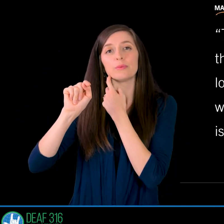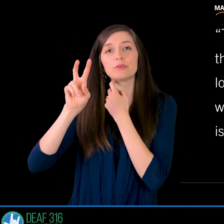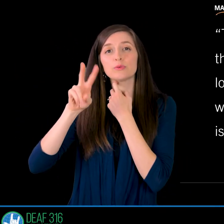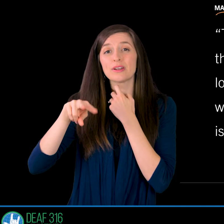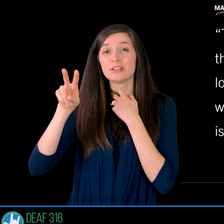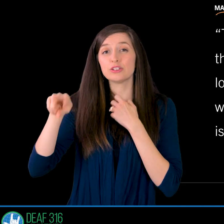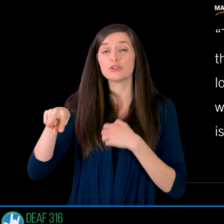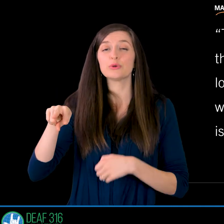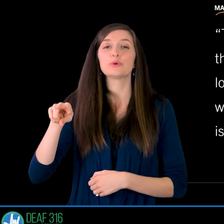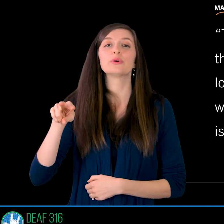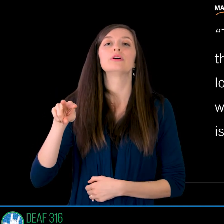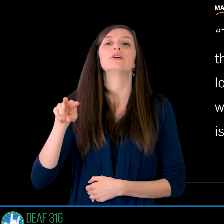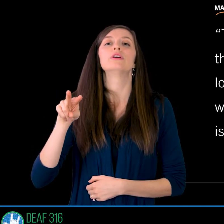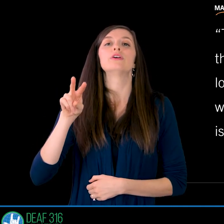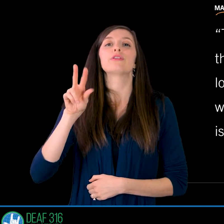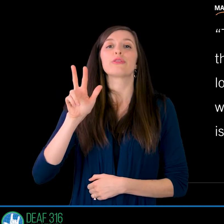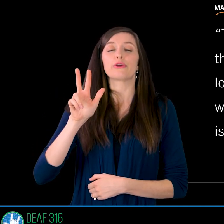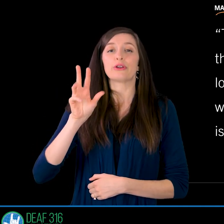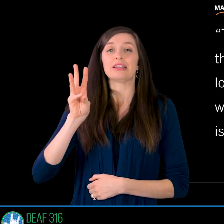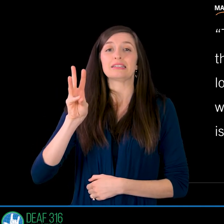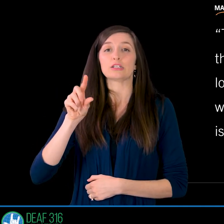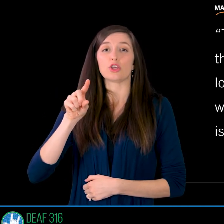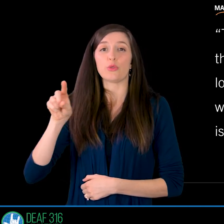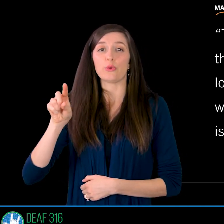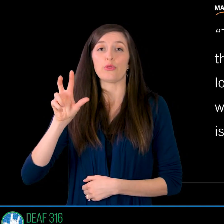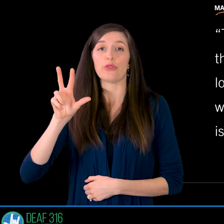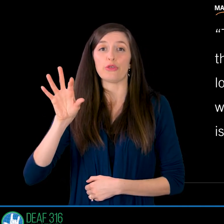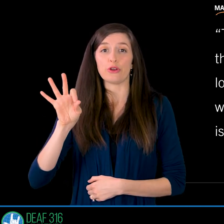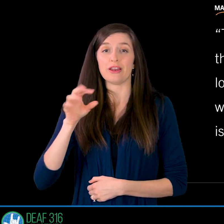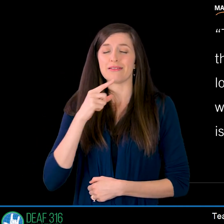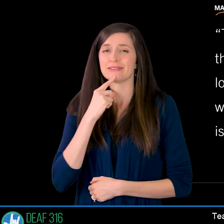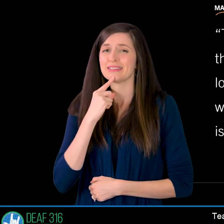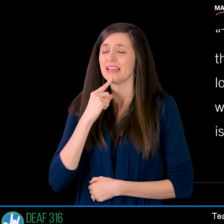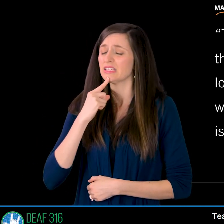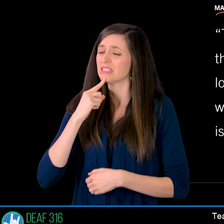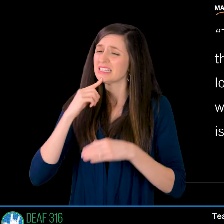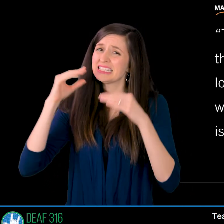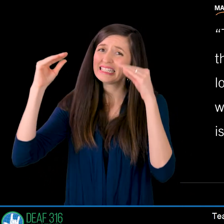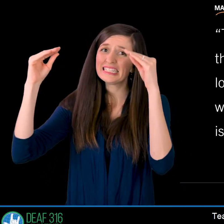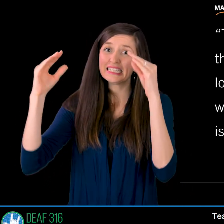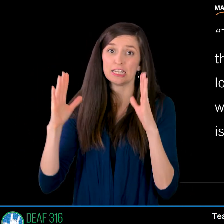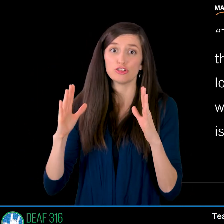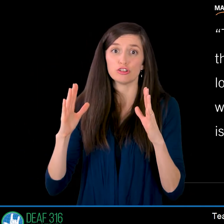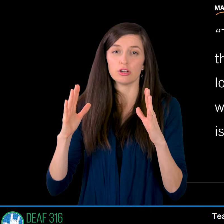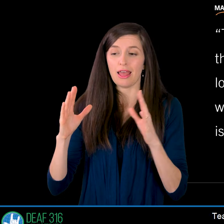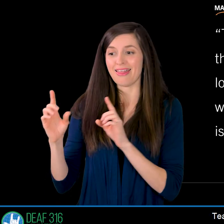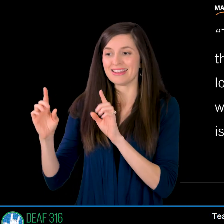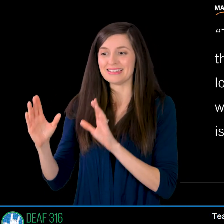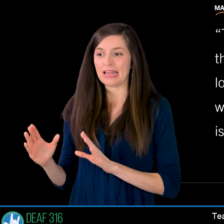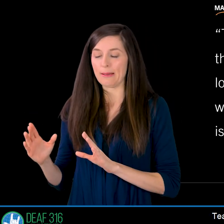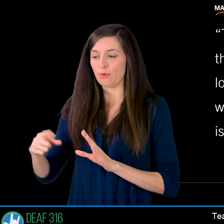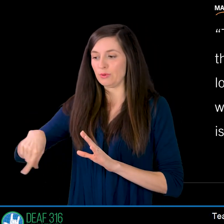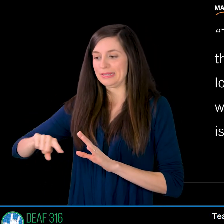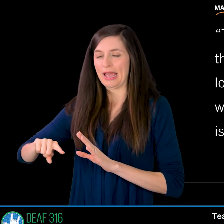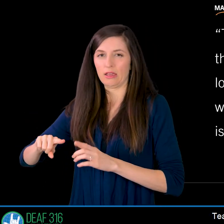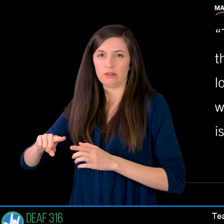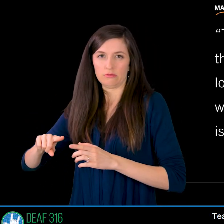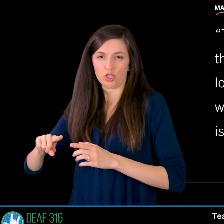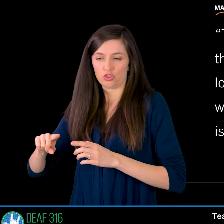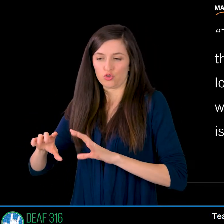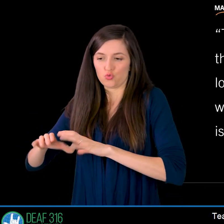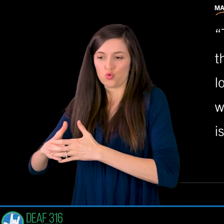Matthew chapter 22, verses 36 to 39. Teacher, they come to Jesus and they